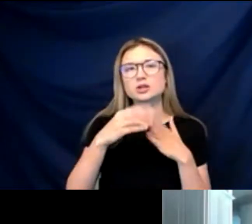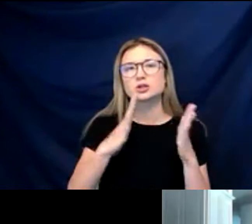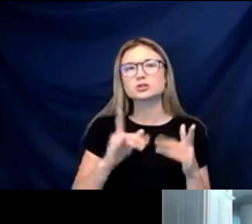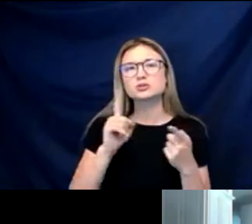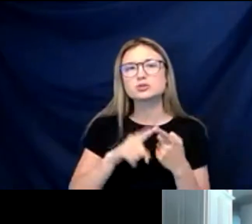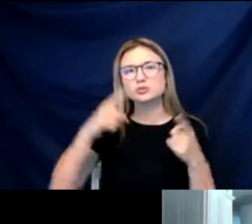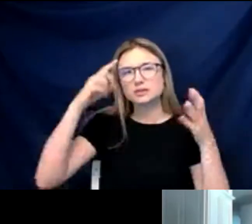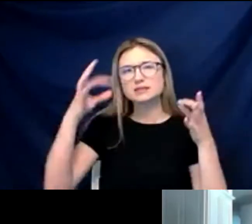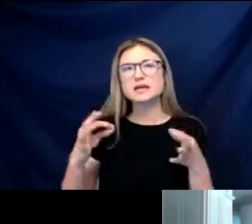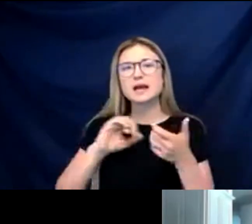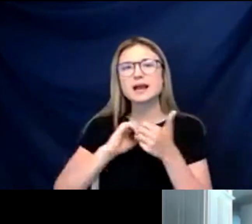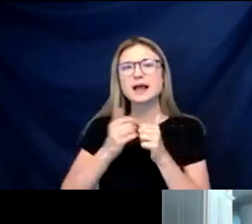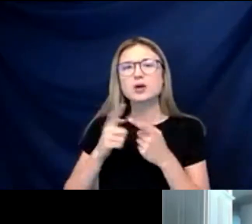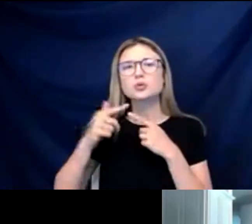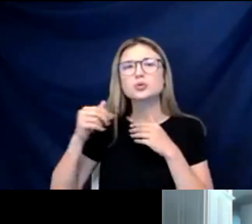move forward.